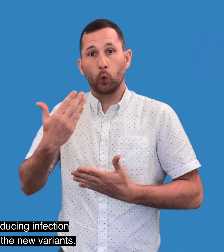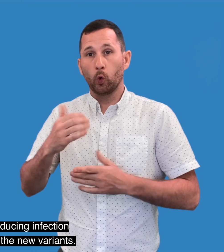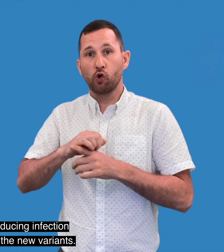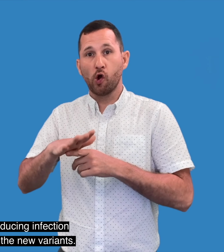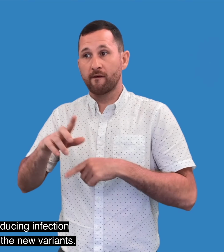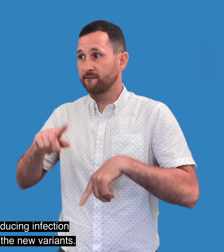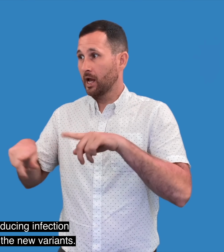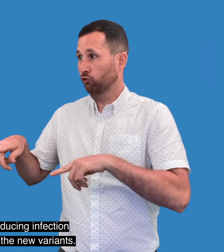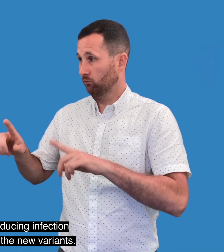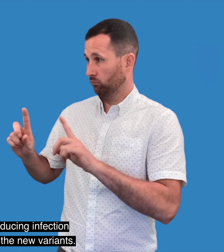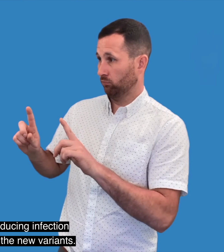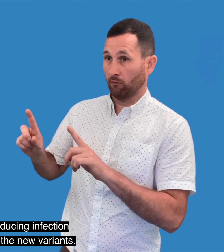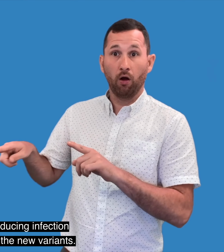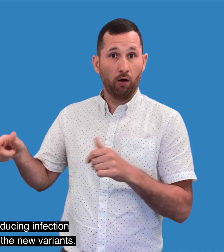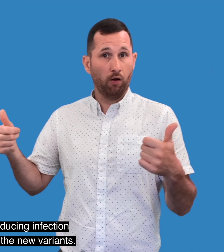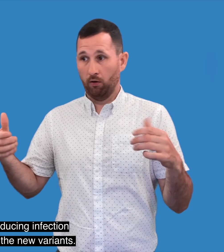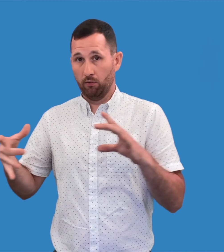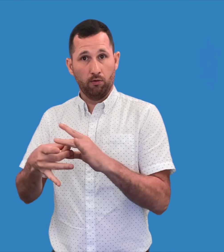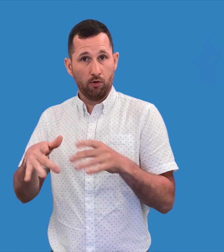rates in the new variants.